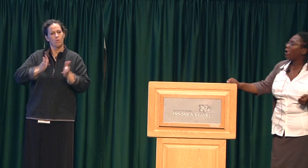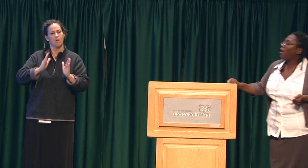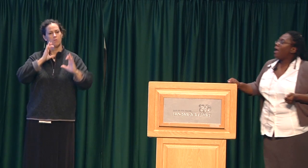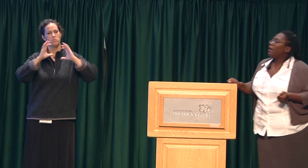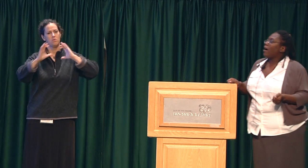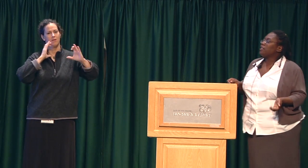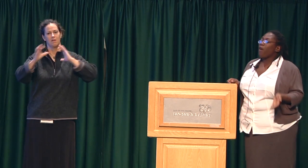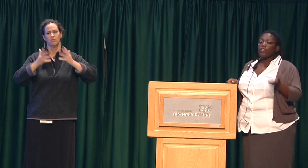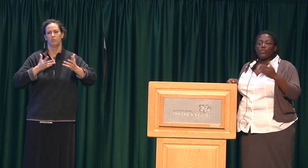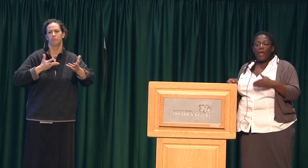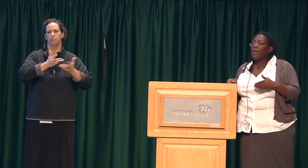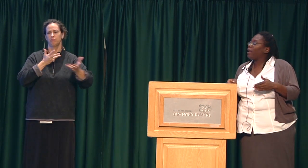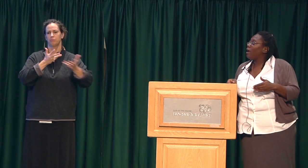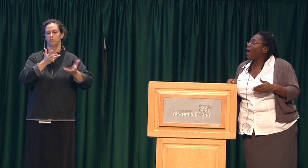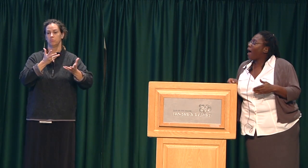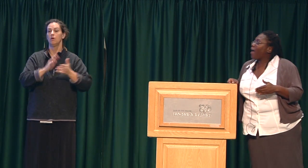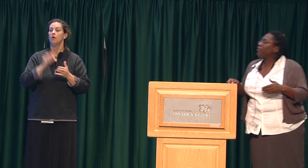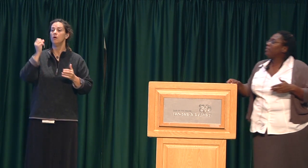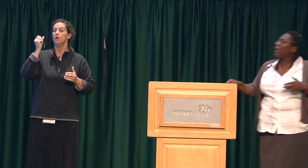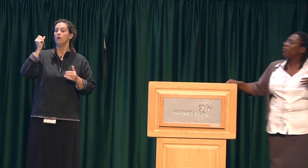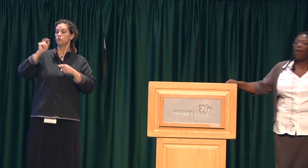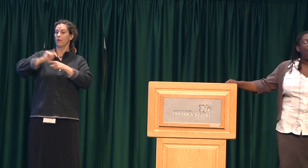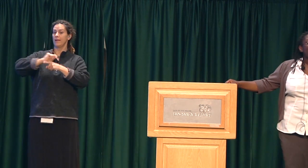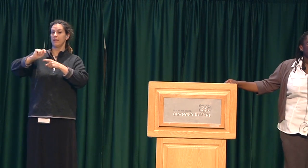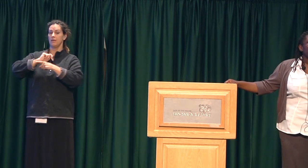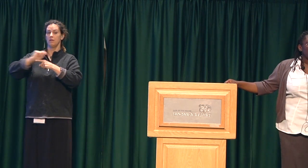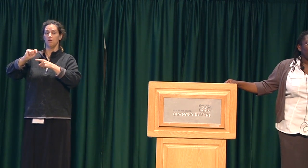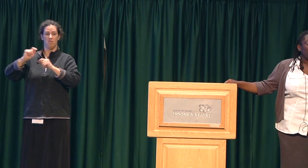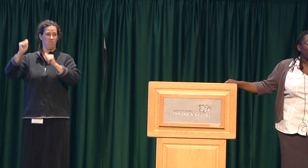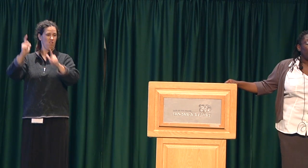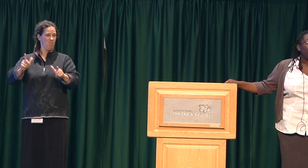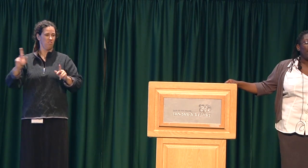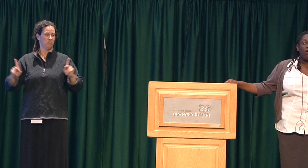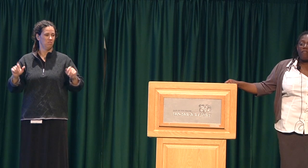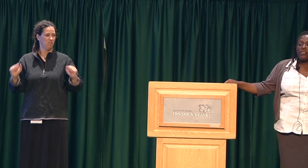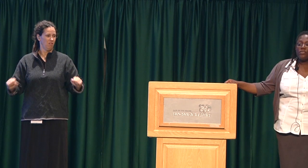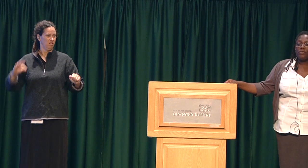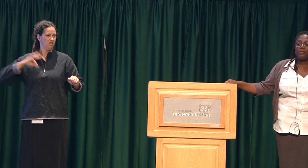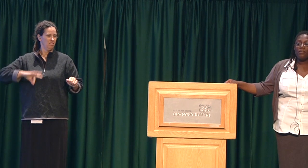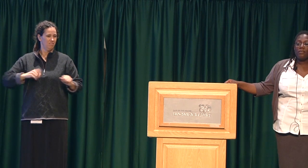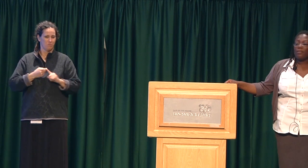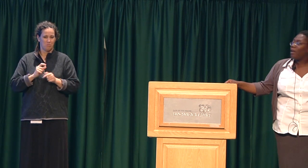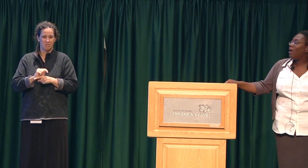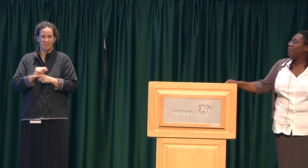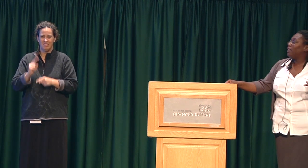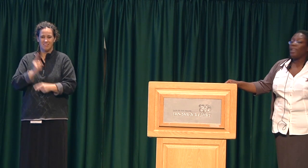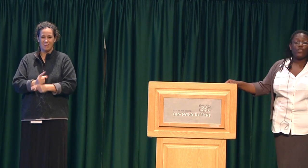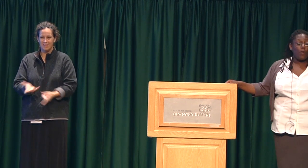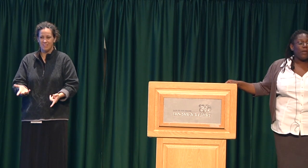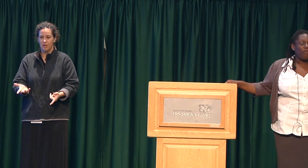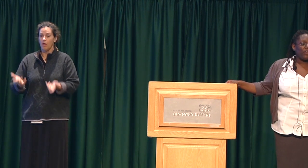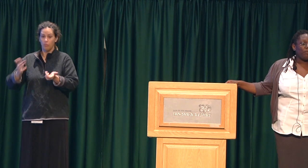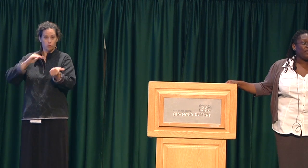community? Now, as far as training, I think that we all could use training. The medical professionals,